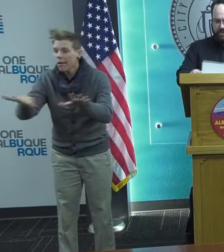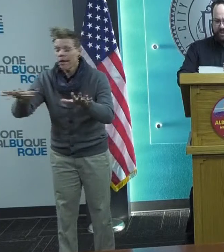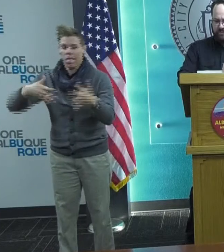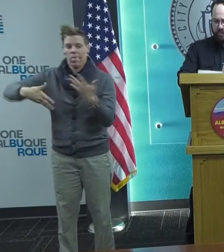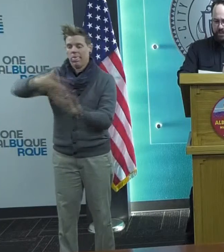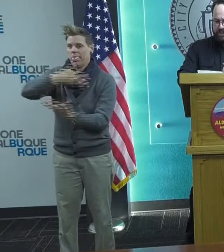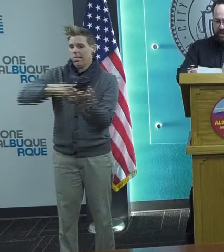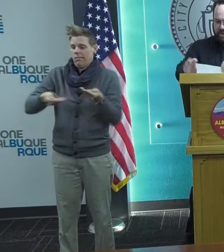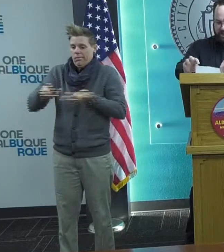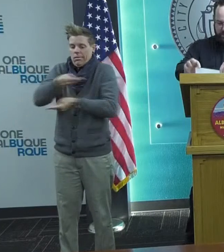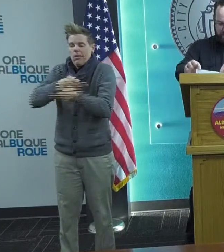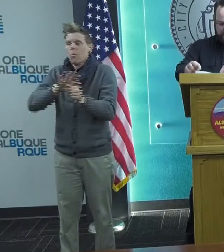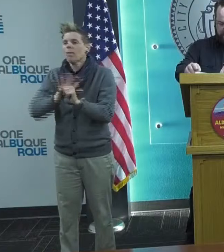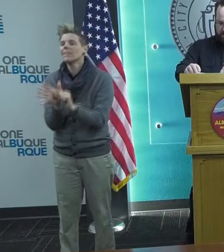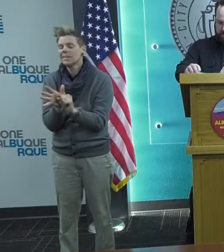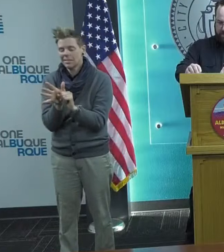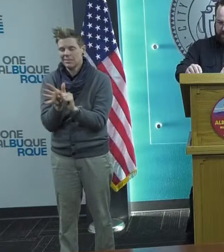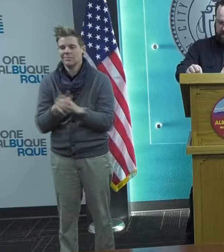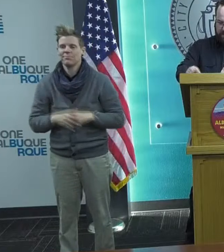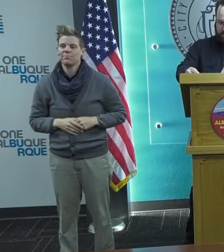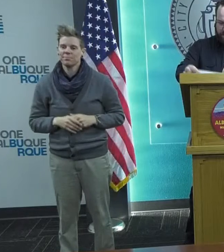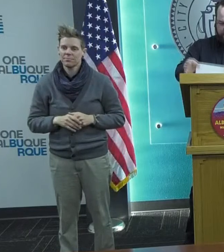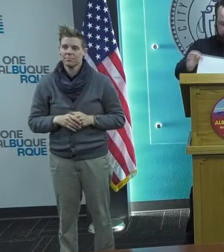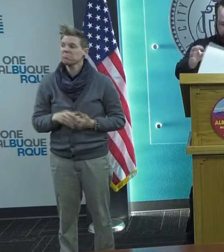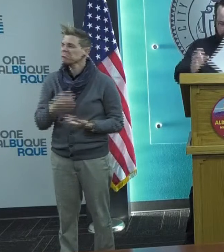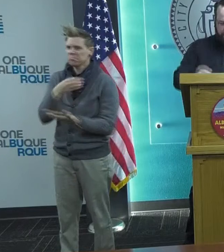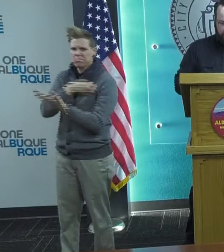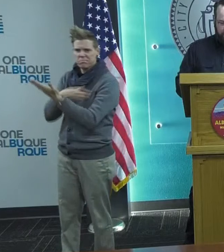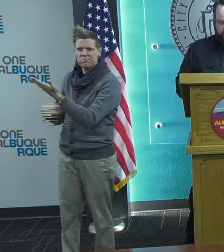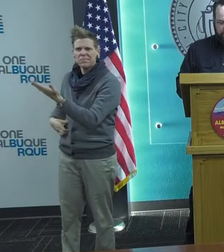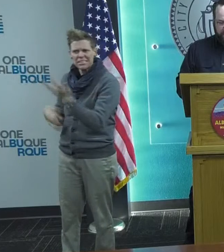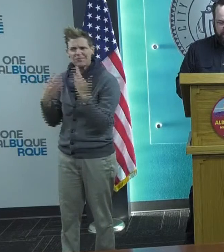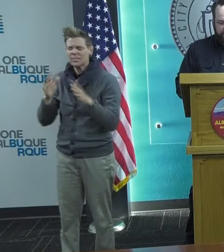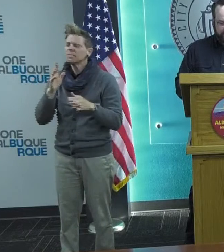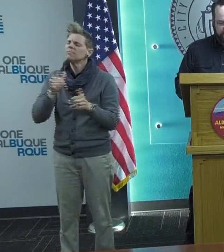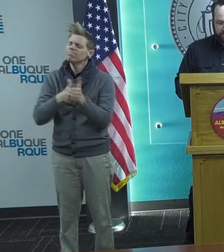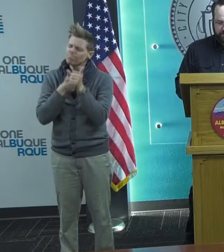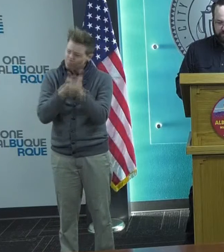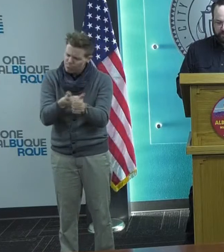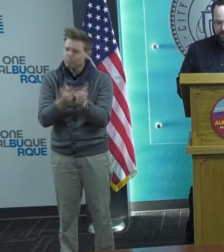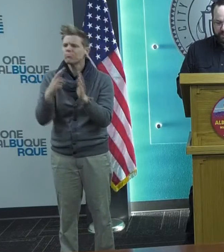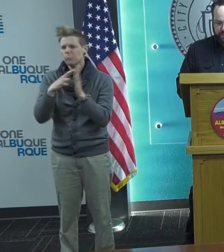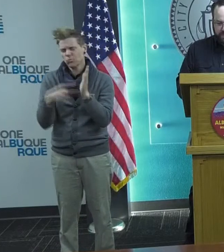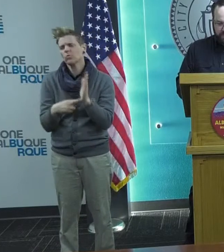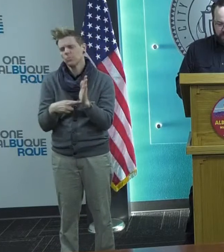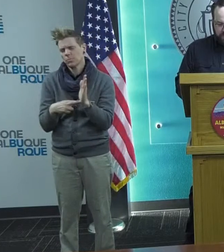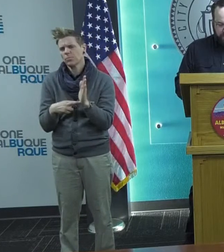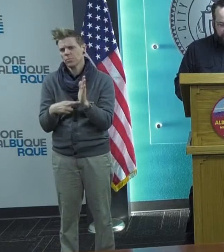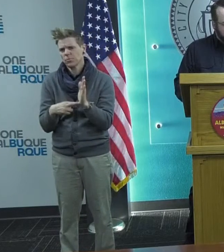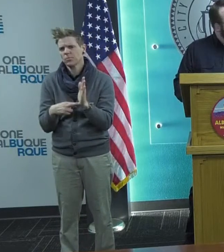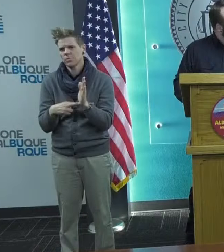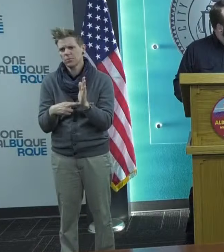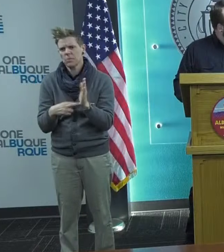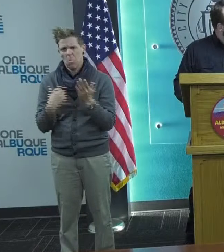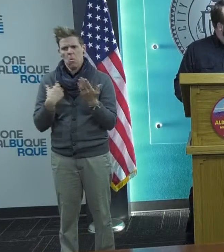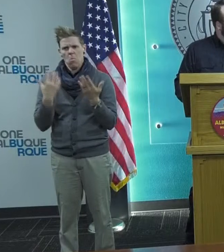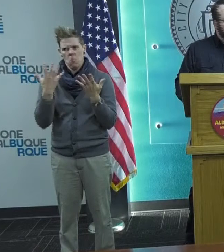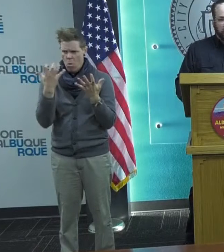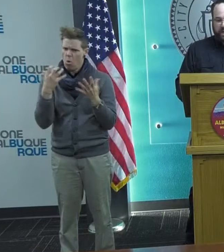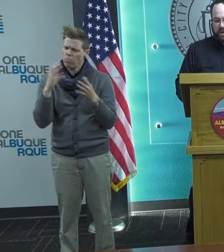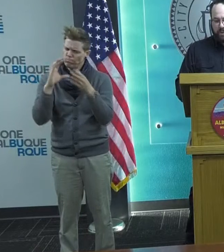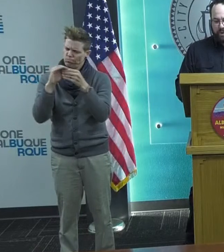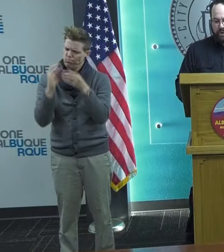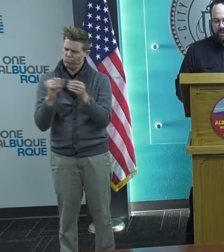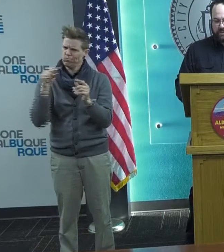Mayor referenced enforcement, and I just wanted to tell you a little bit while I'm up here about what environmental health is doing with enforcement. Mayor had mentioned it